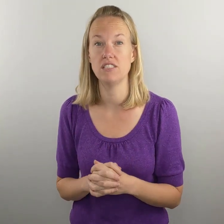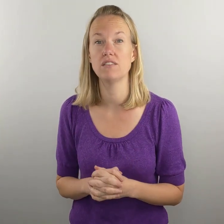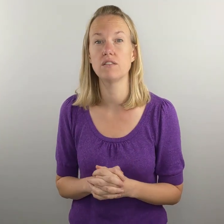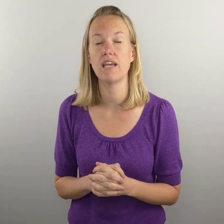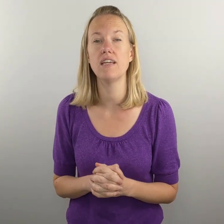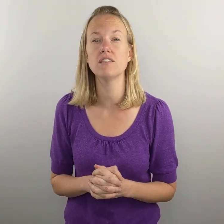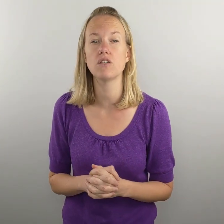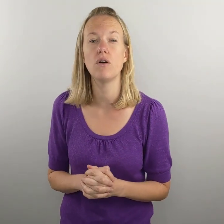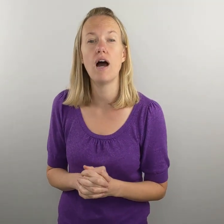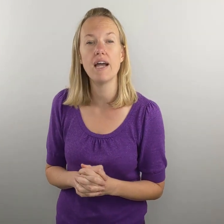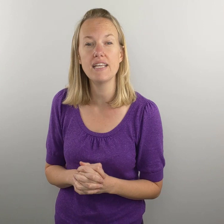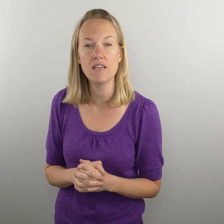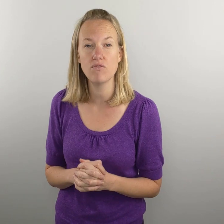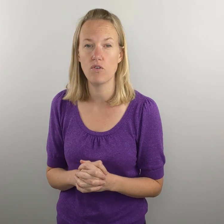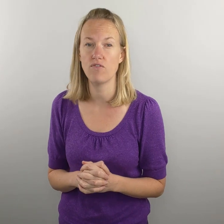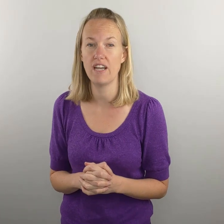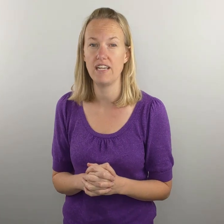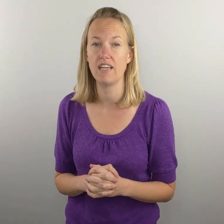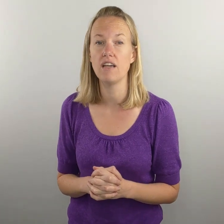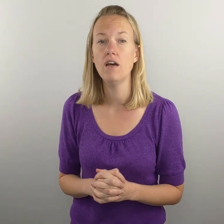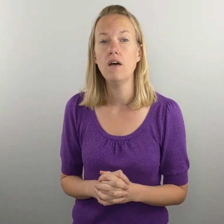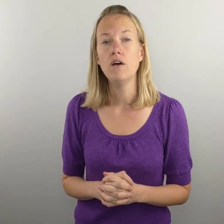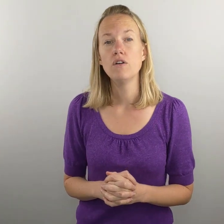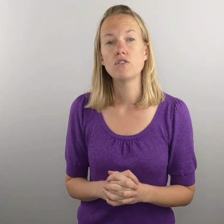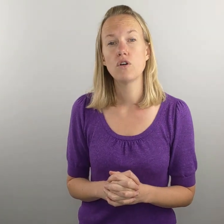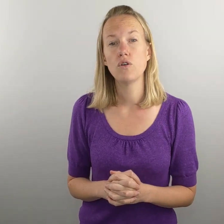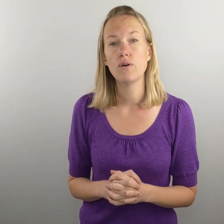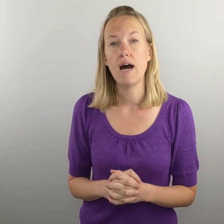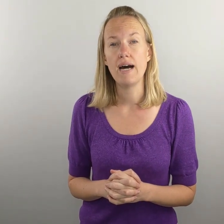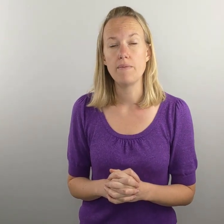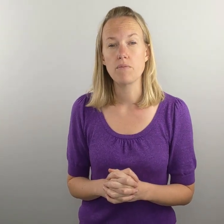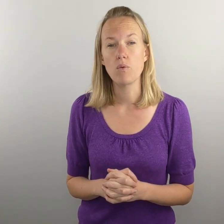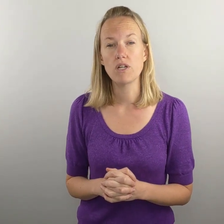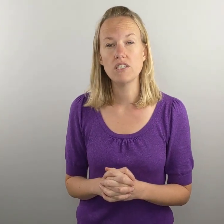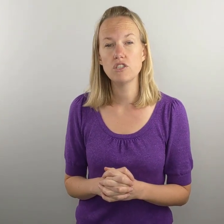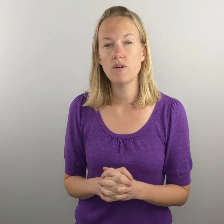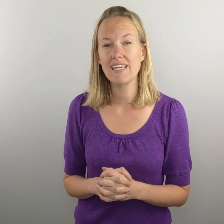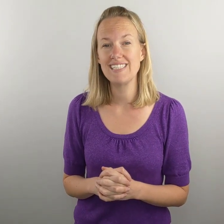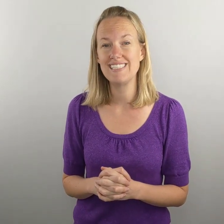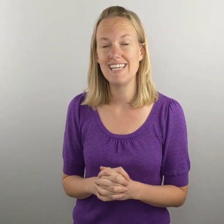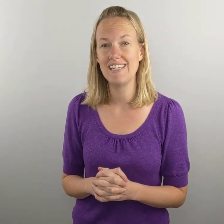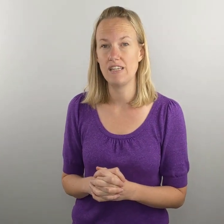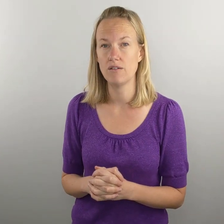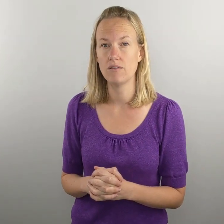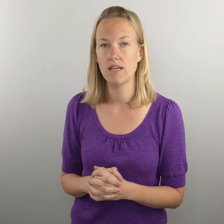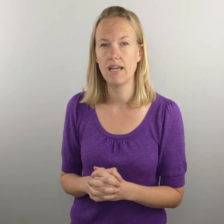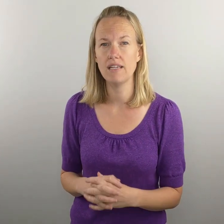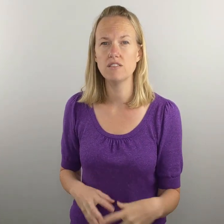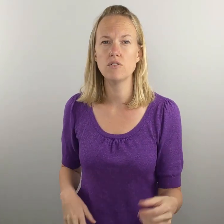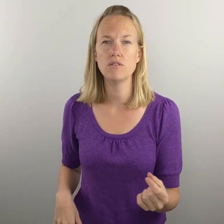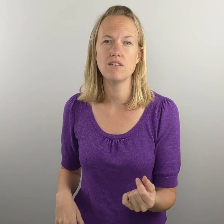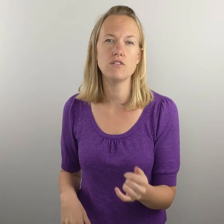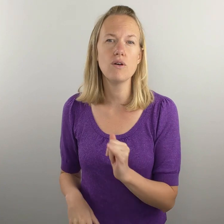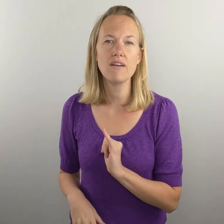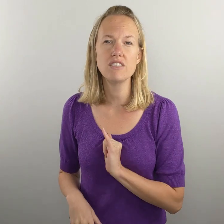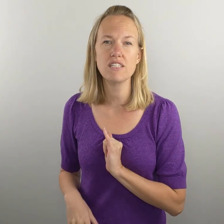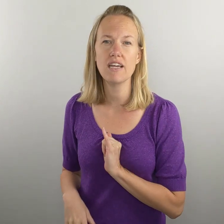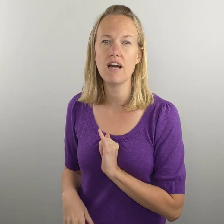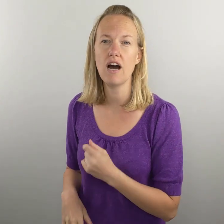expressions. Okay, so I keep fighting. So we're going to do I continue. Okay, so you don't have to sign I